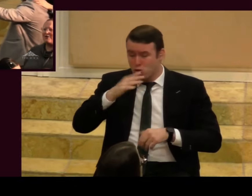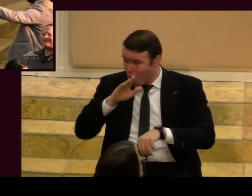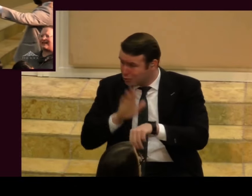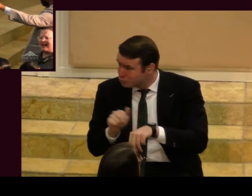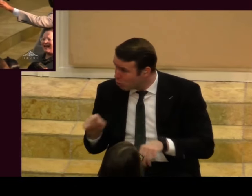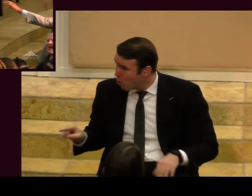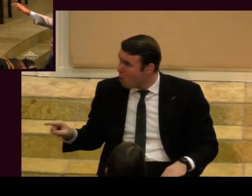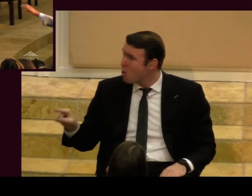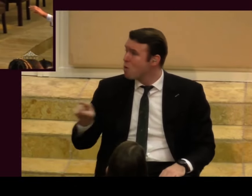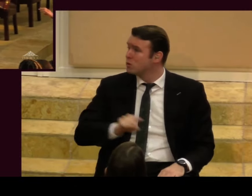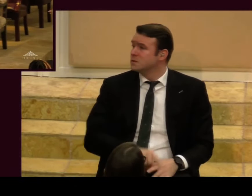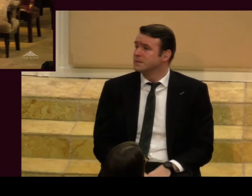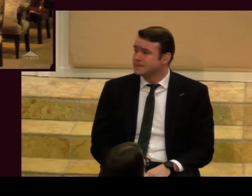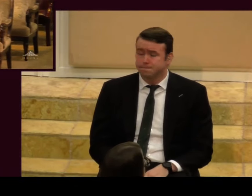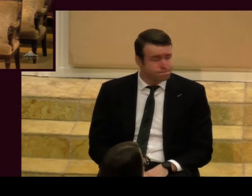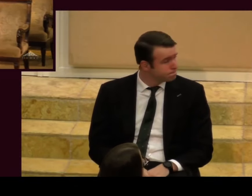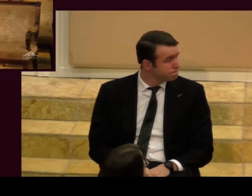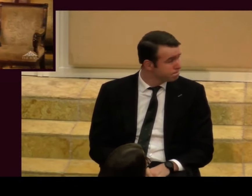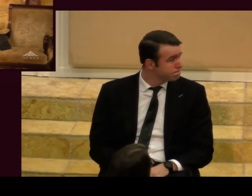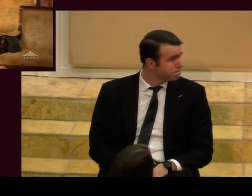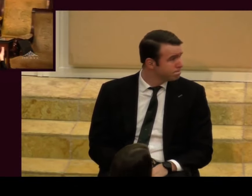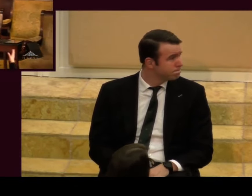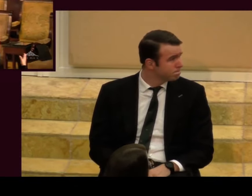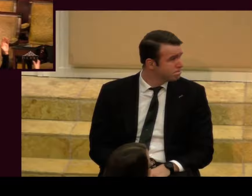God has called you.